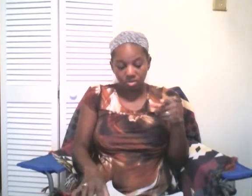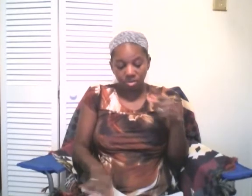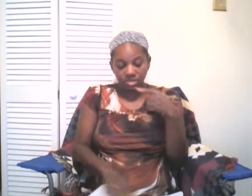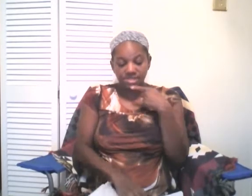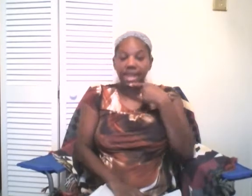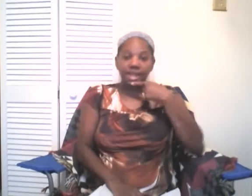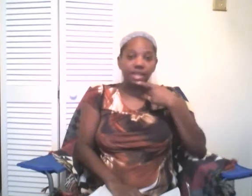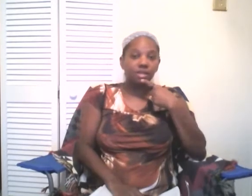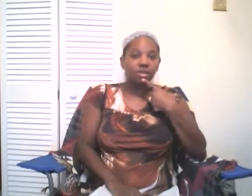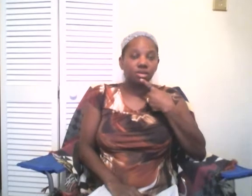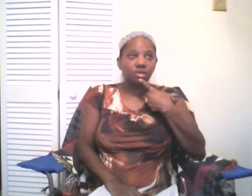say